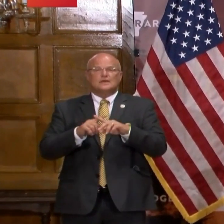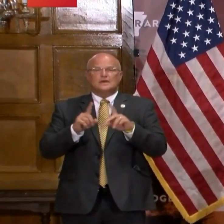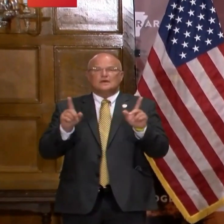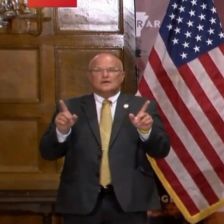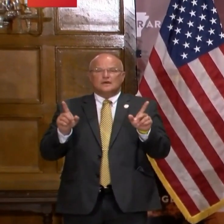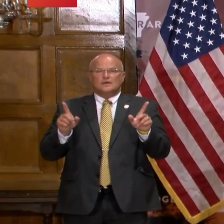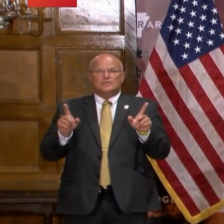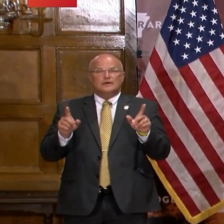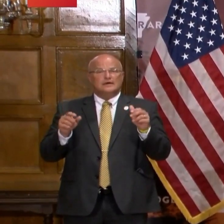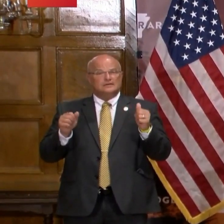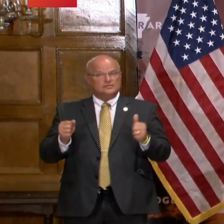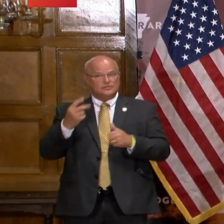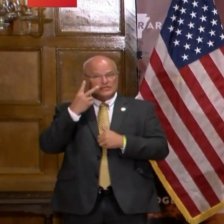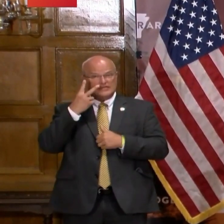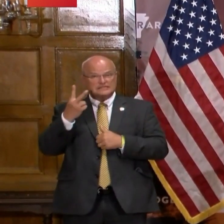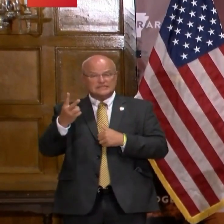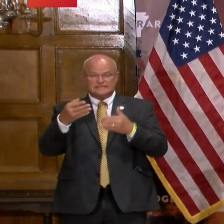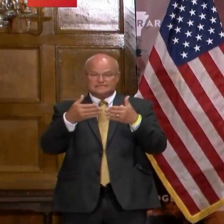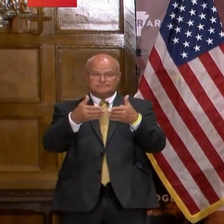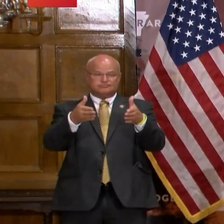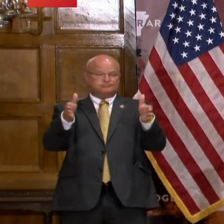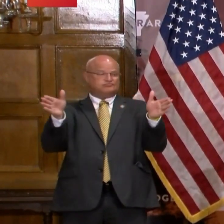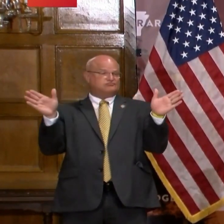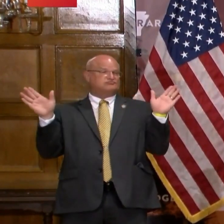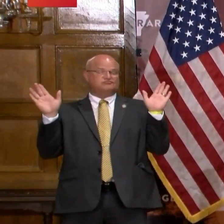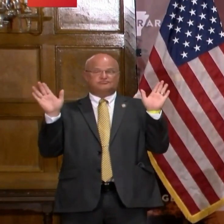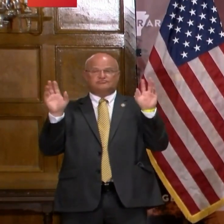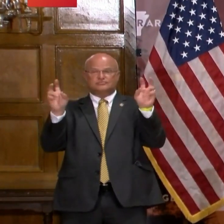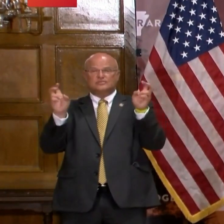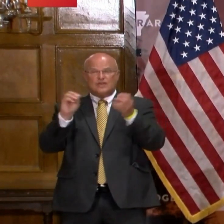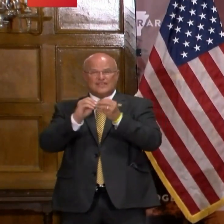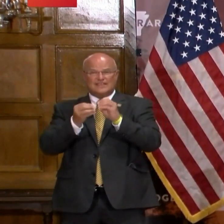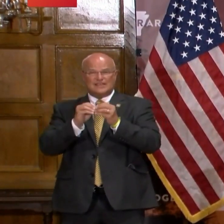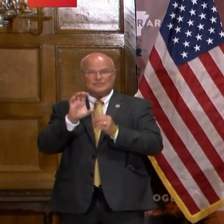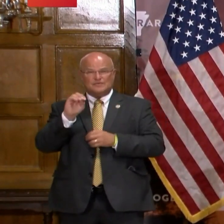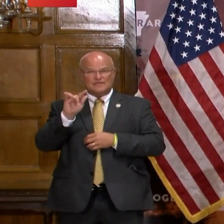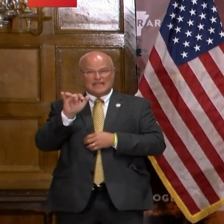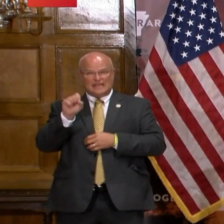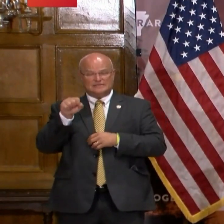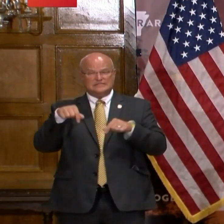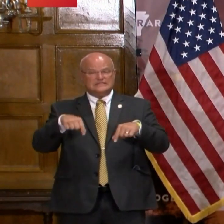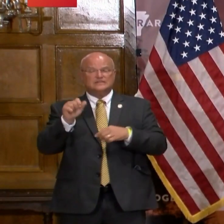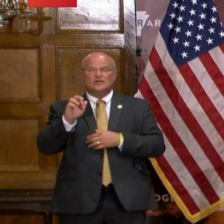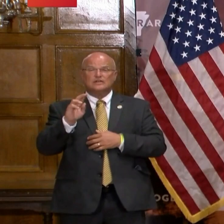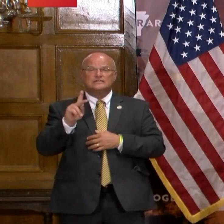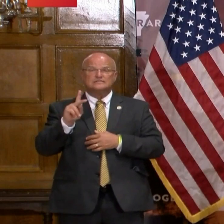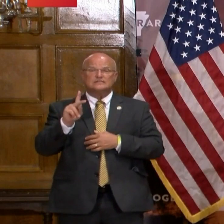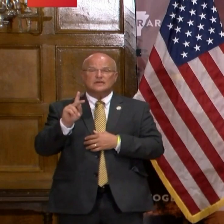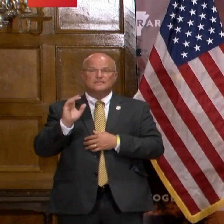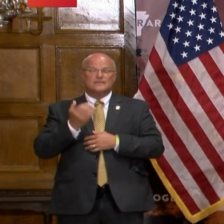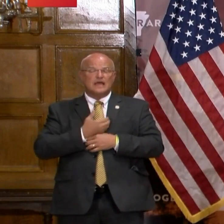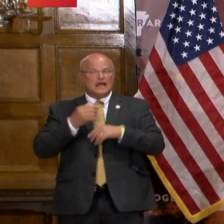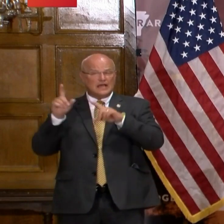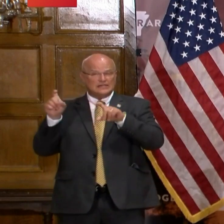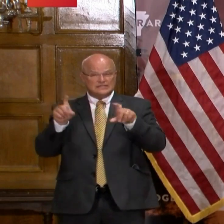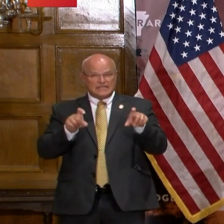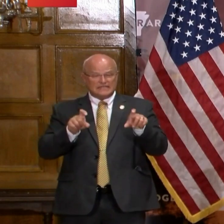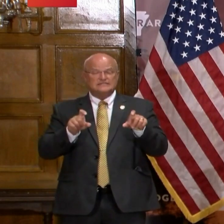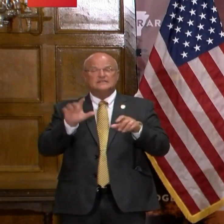But you can see the breadth of the spread in terms of the number of counties in Arkansas. Our tests, we